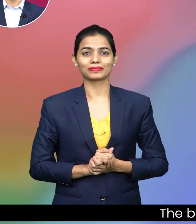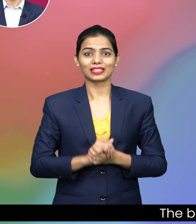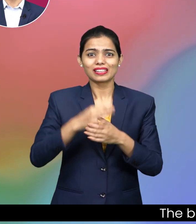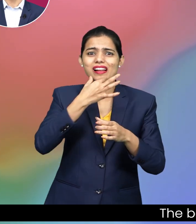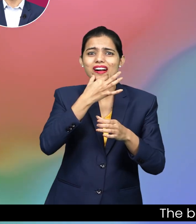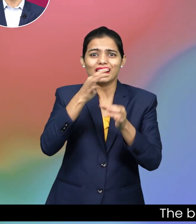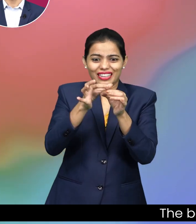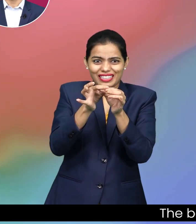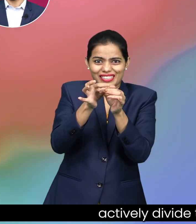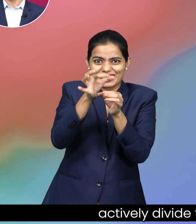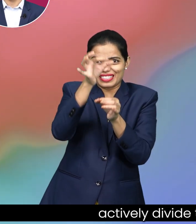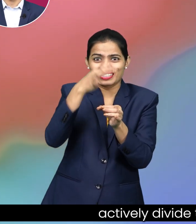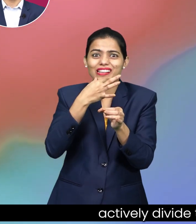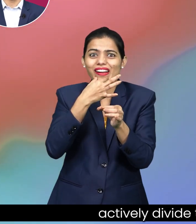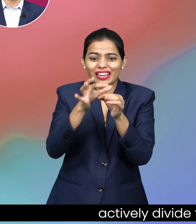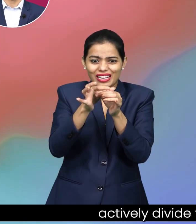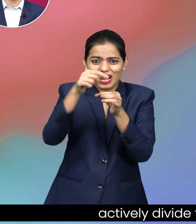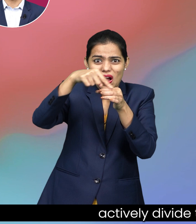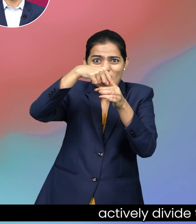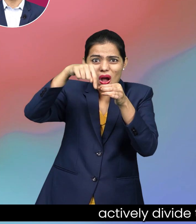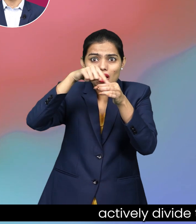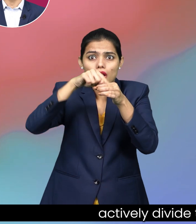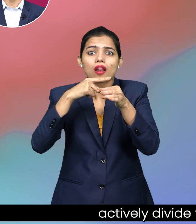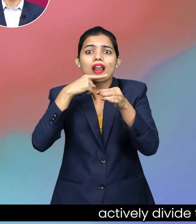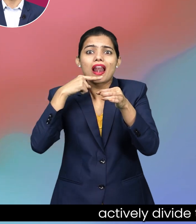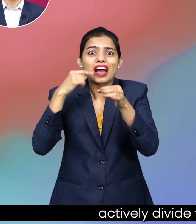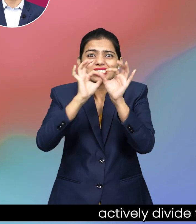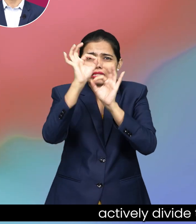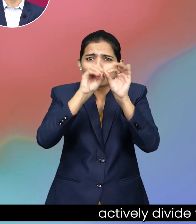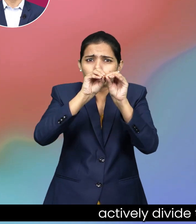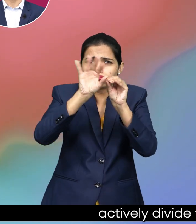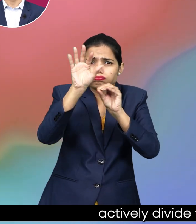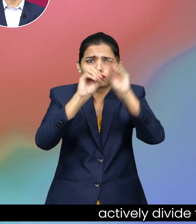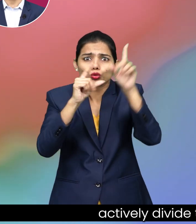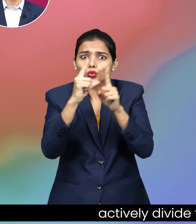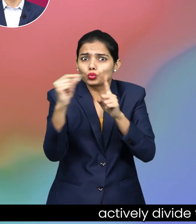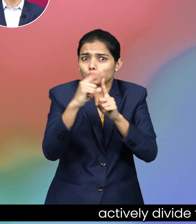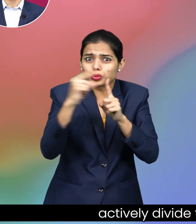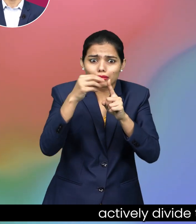The bone marrow cells actively divide to produce red blood cells.